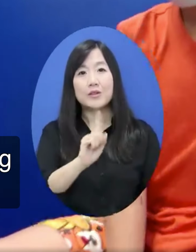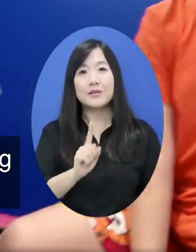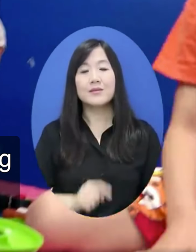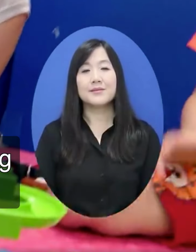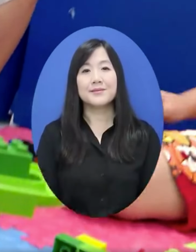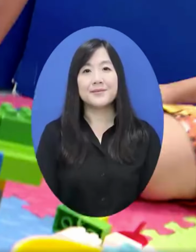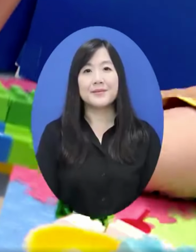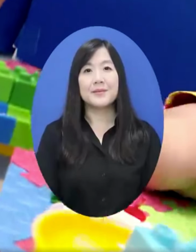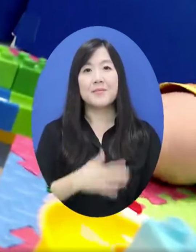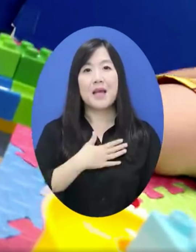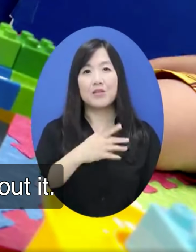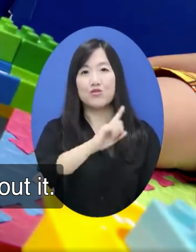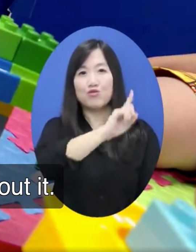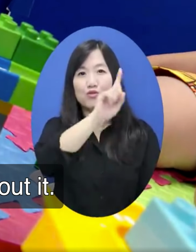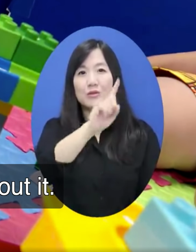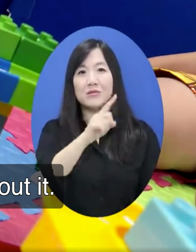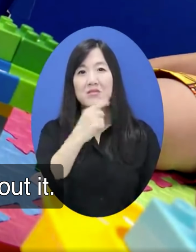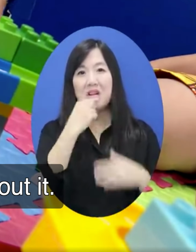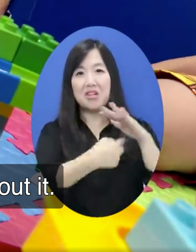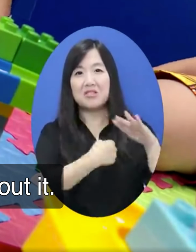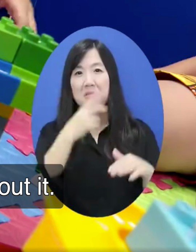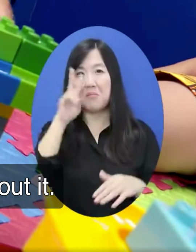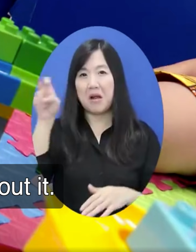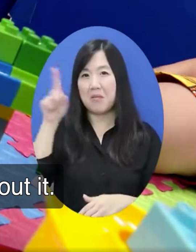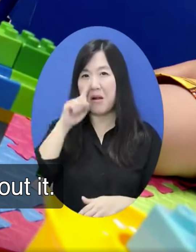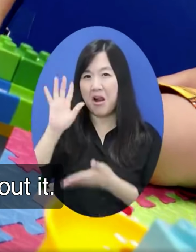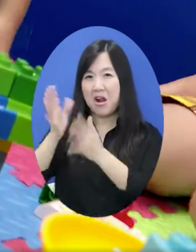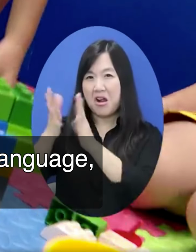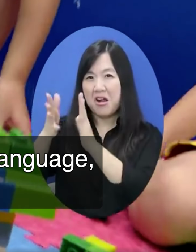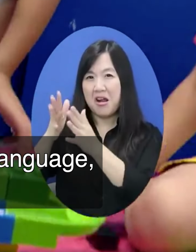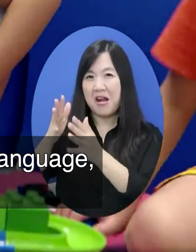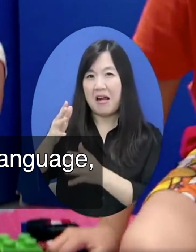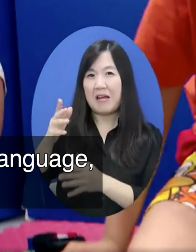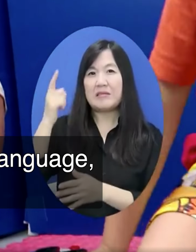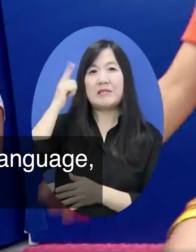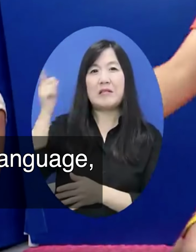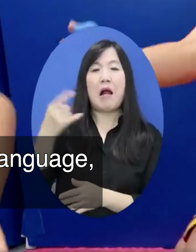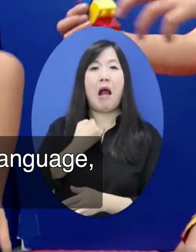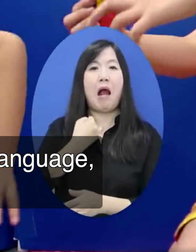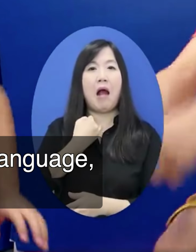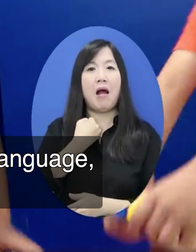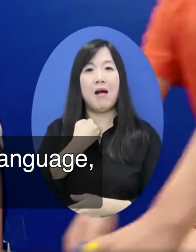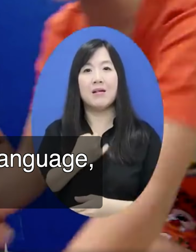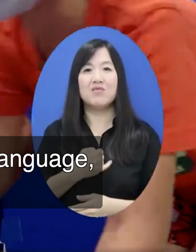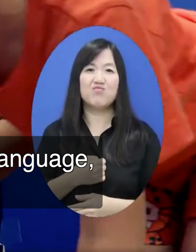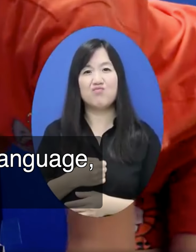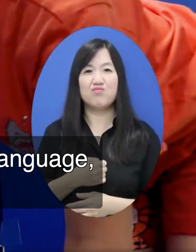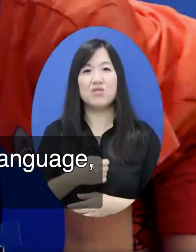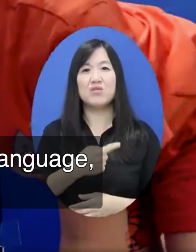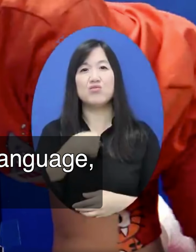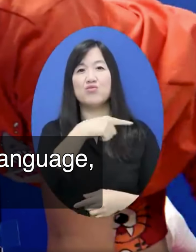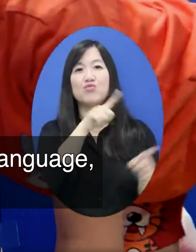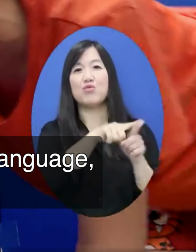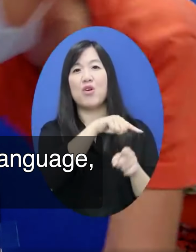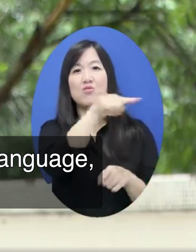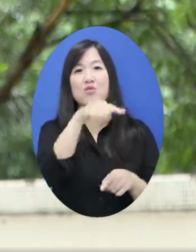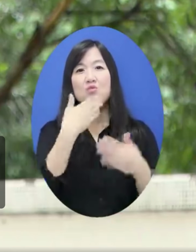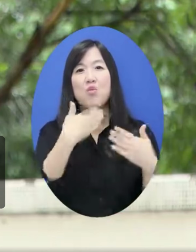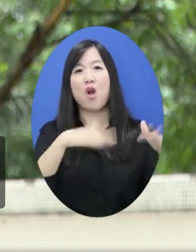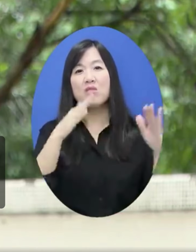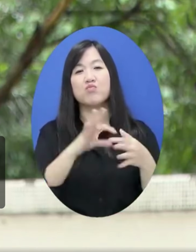defend his mother. I'm afraid that they may laugh about it. When they see my mom using sign language, they'll know she can't